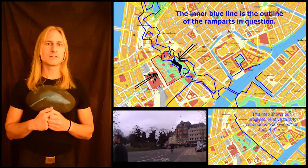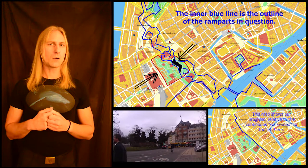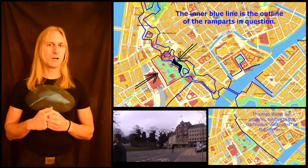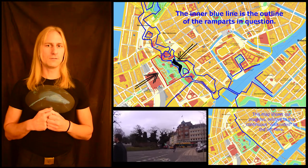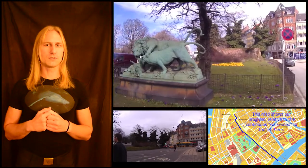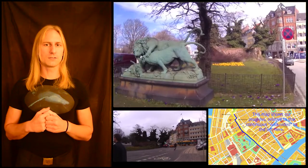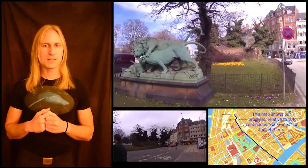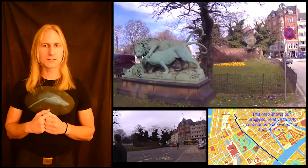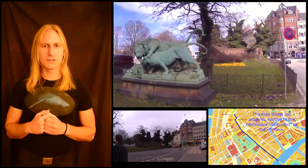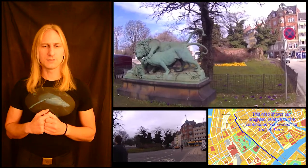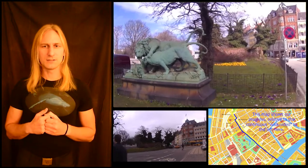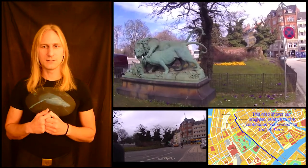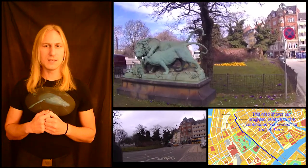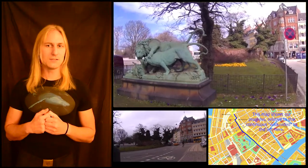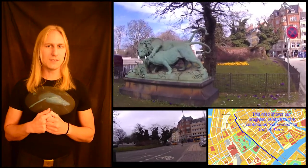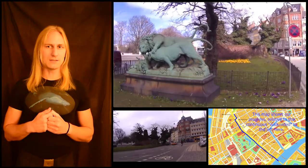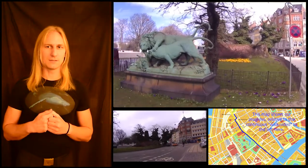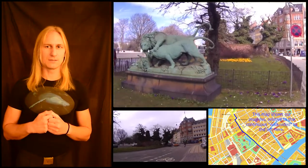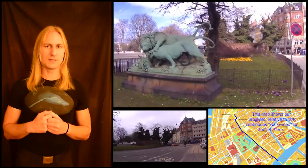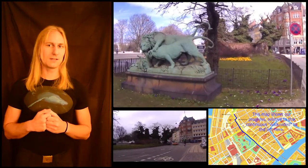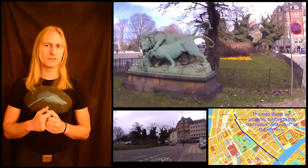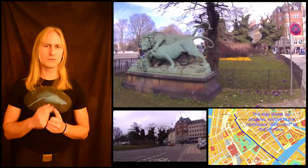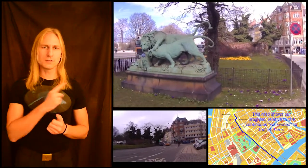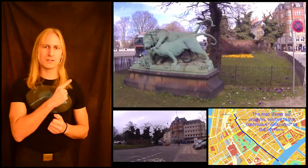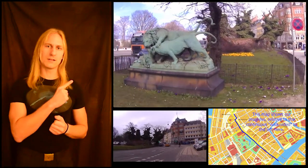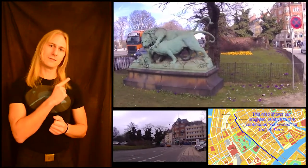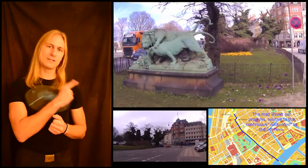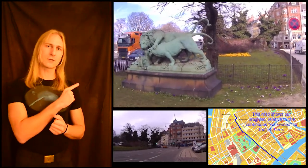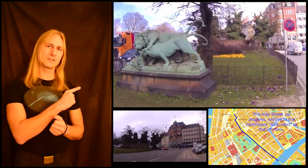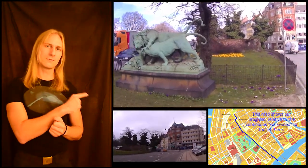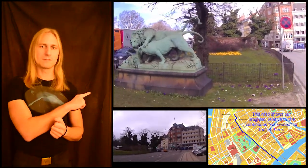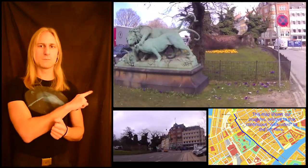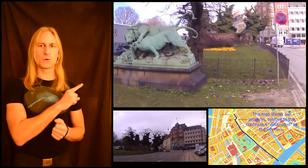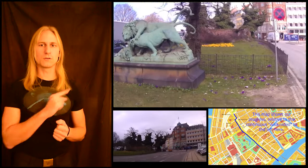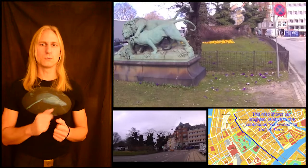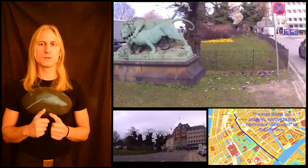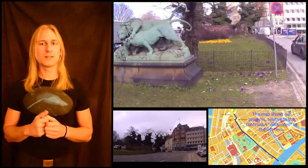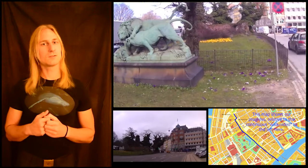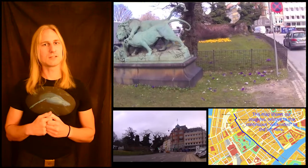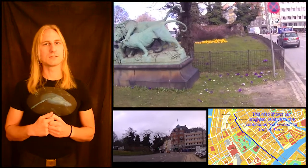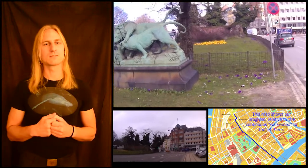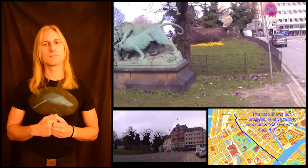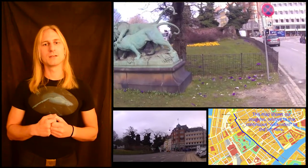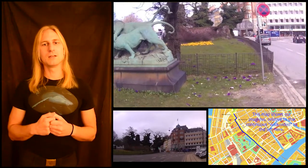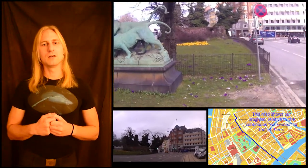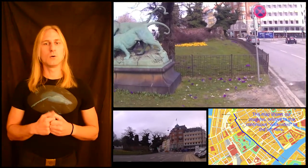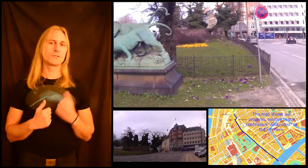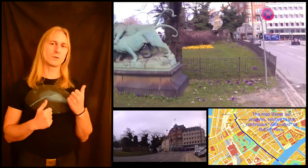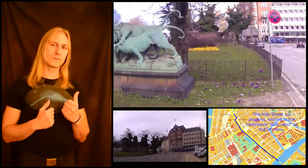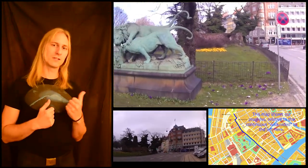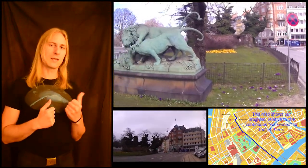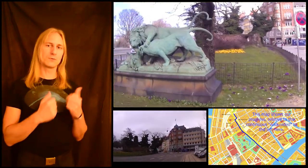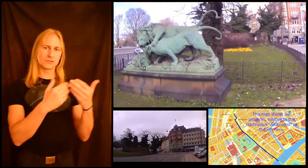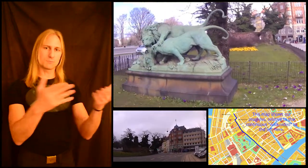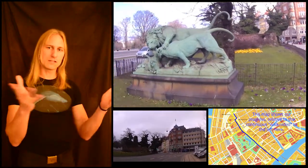The tower was excavated in the 1880s and has stood here as a decorative and memorial ruin ever since,